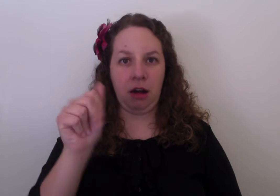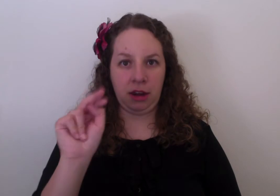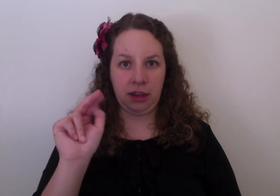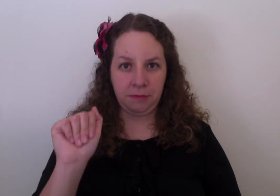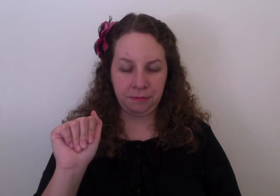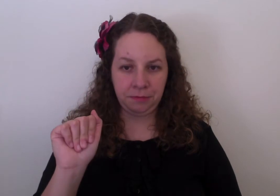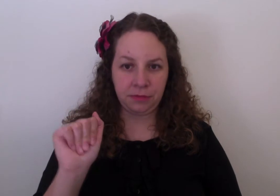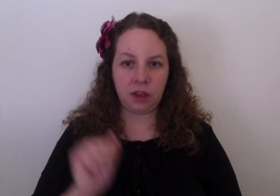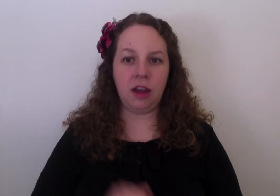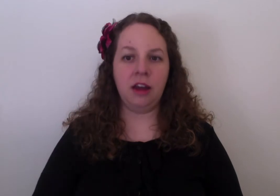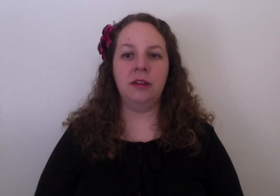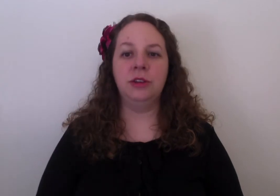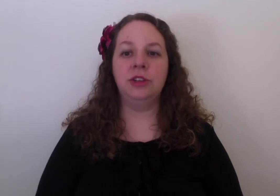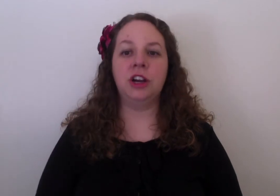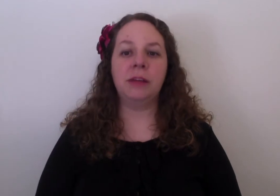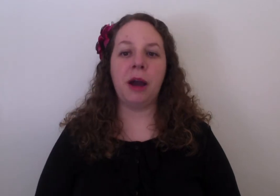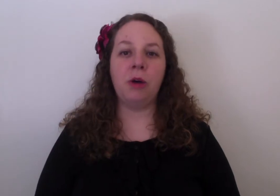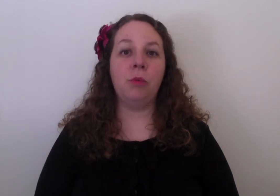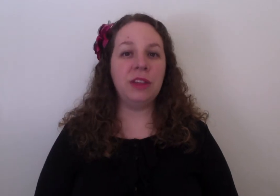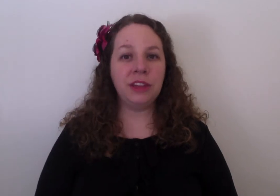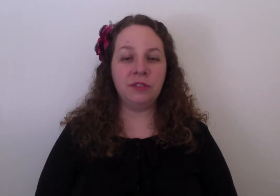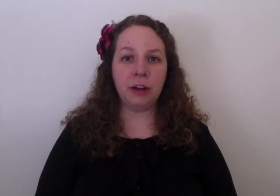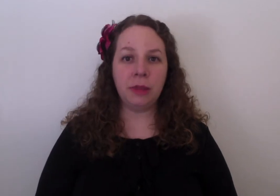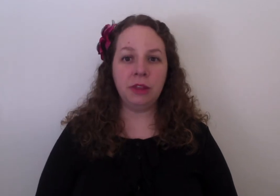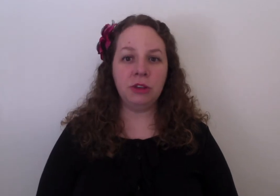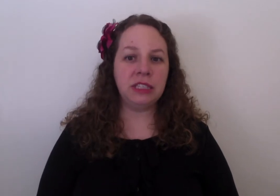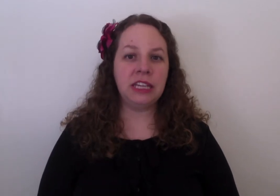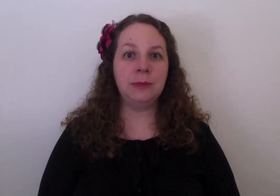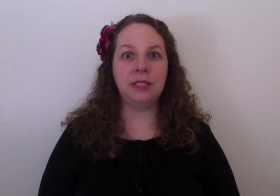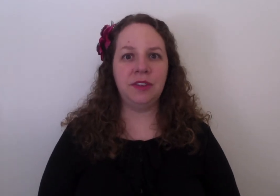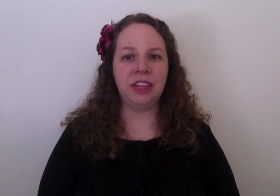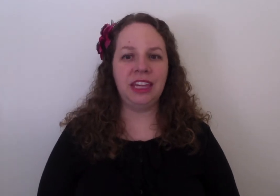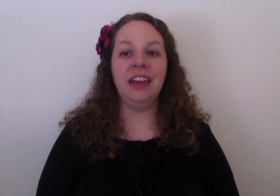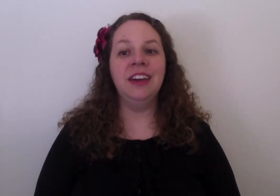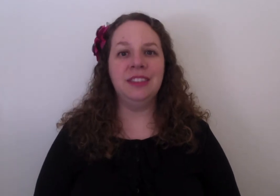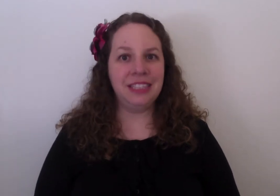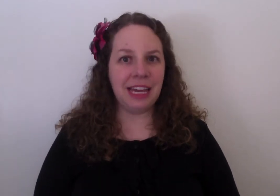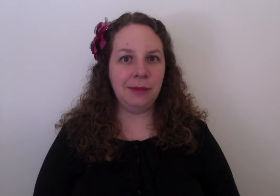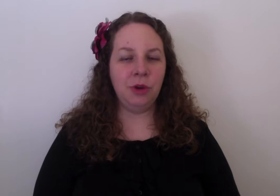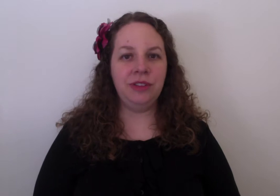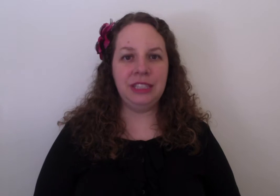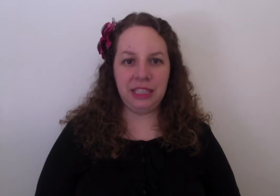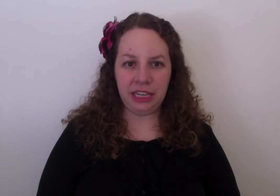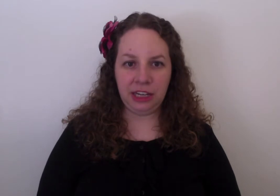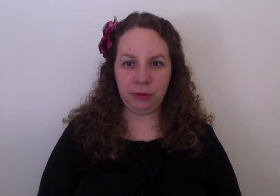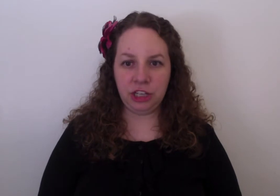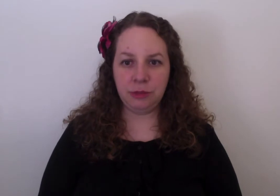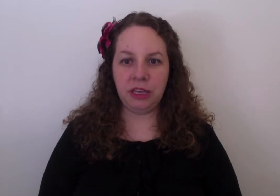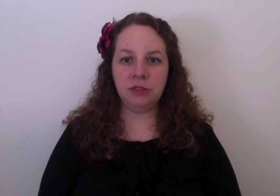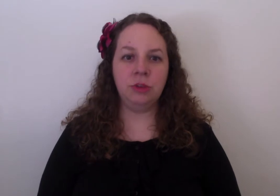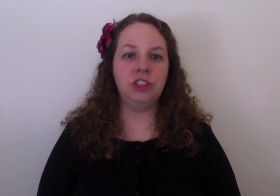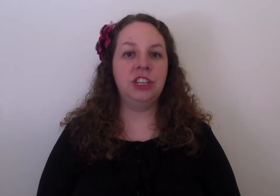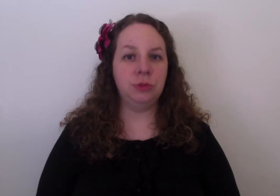Benihana. You could talk about what the environment looks like, specifically the table and the seating arrangement, which they do in the